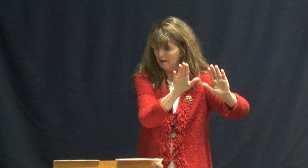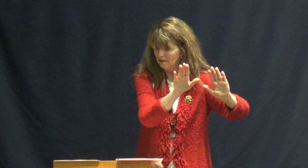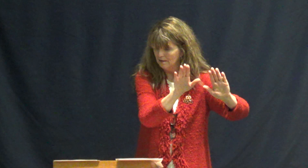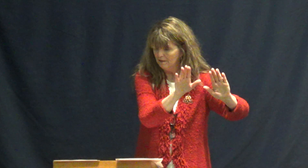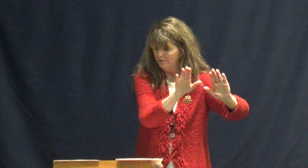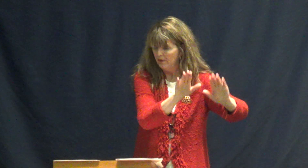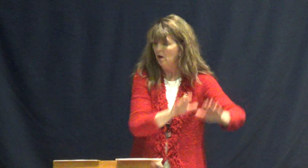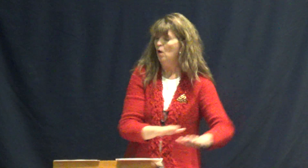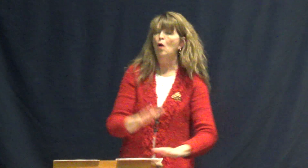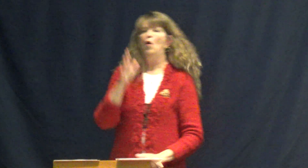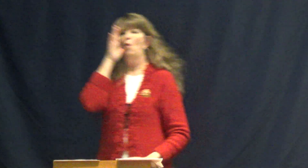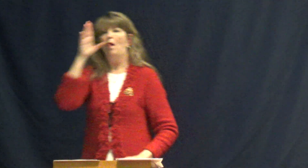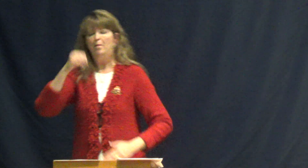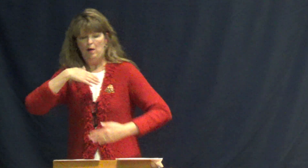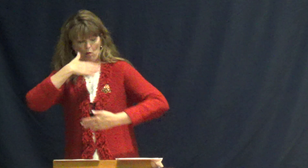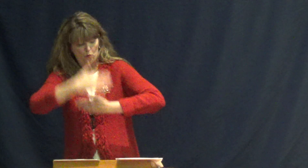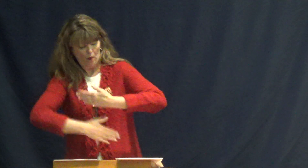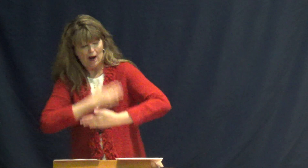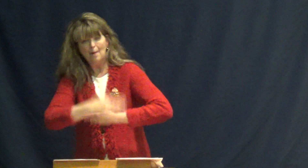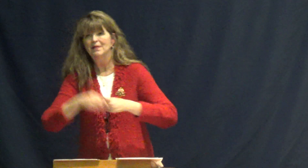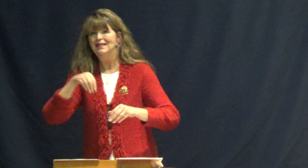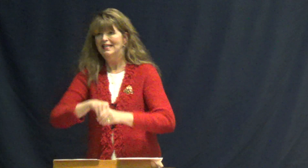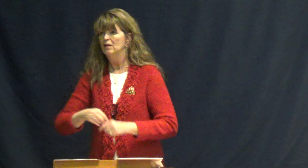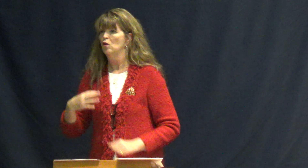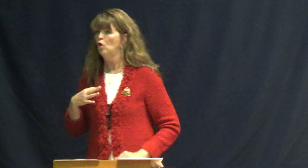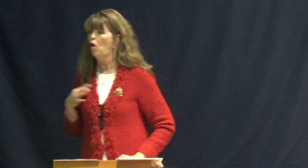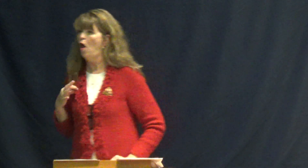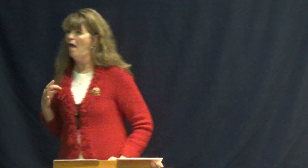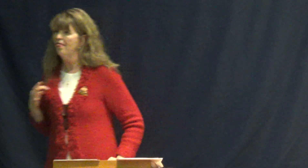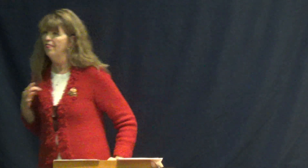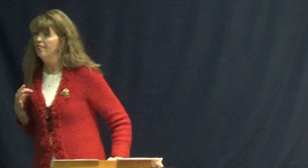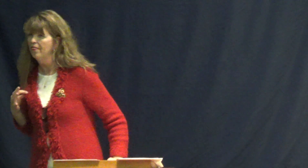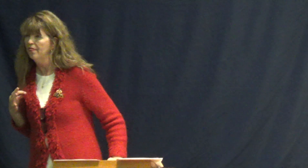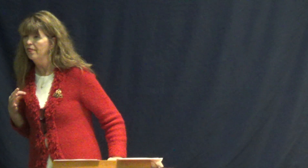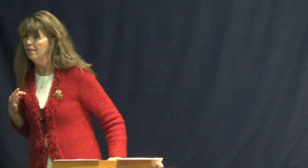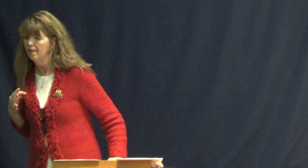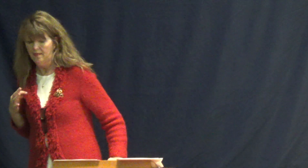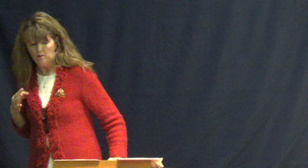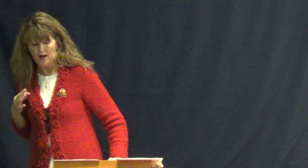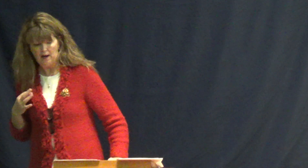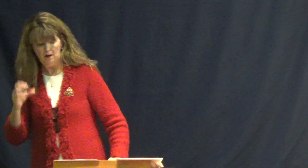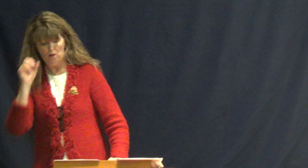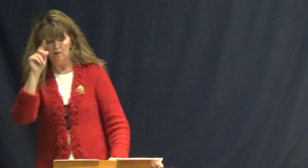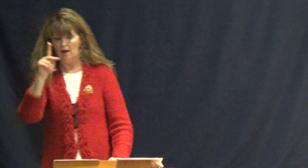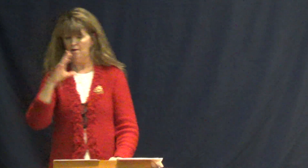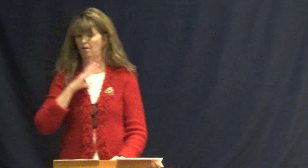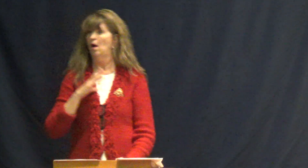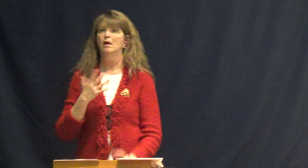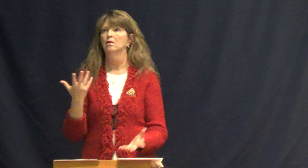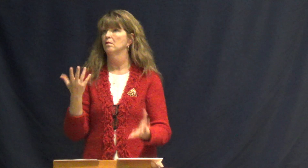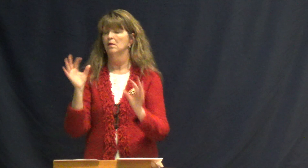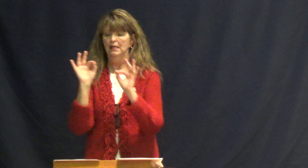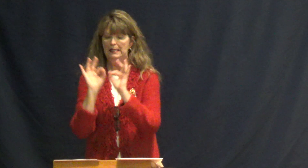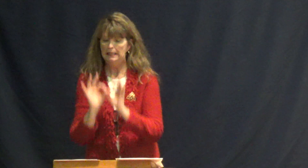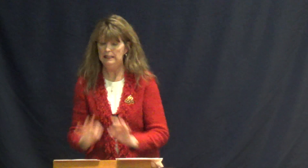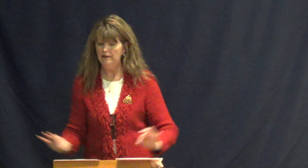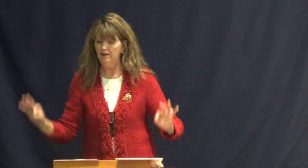the lamb born for sacrifice, wrapped in cloths.